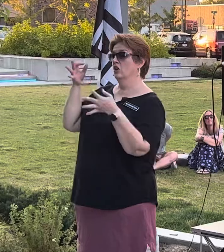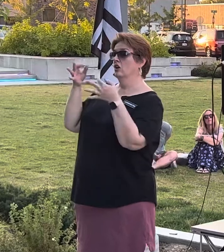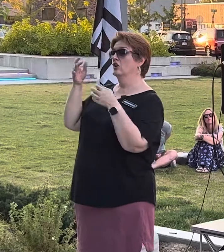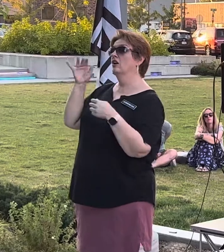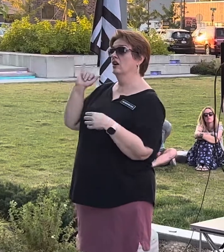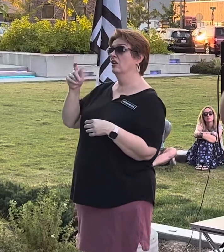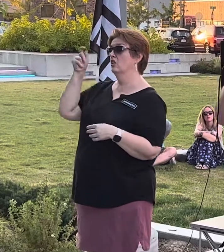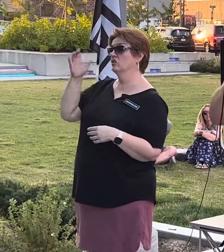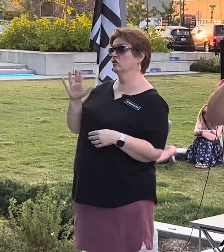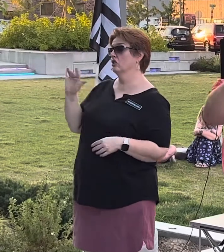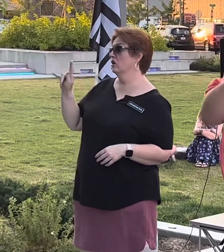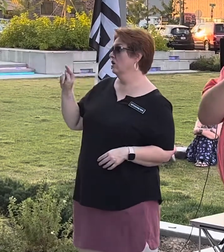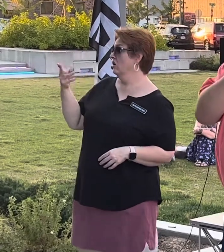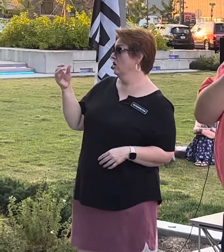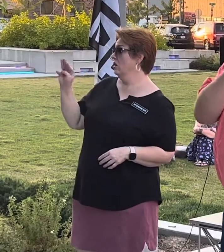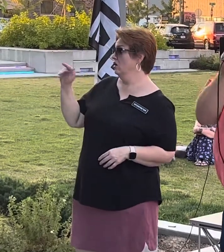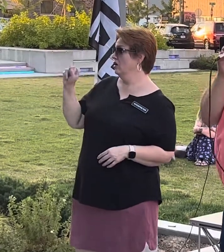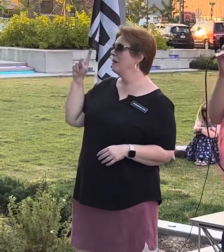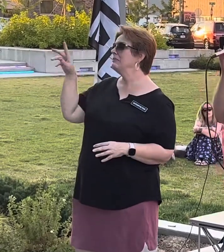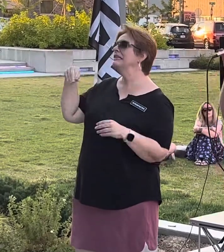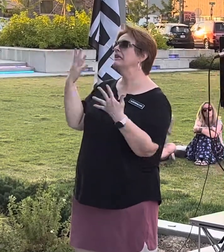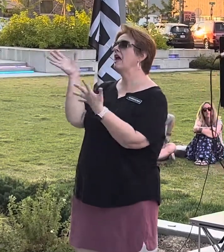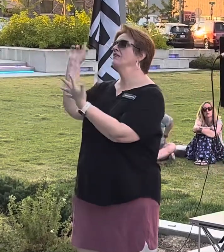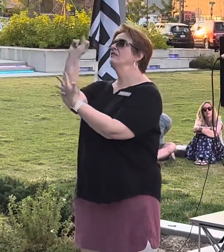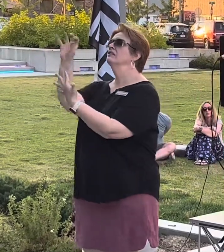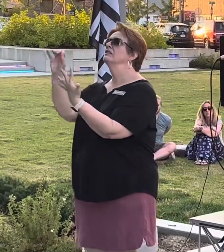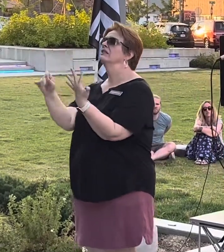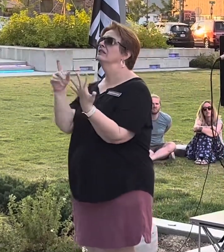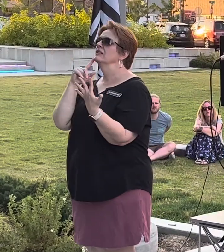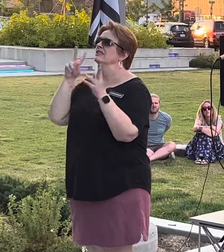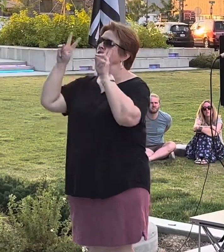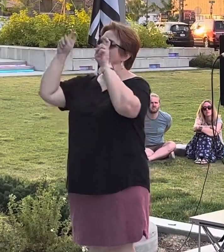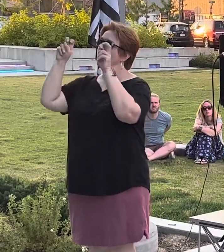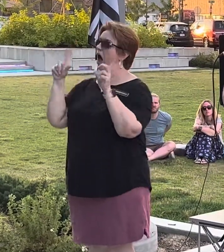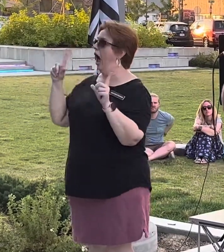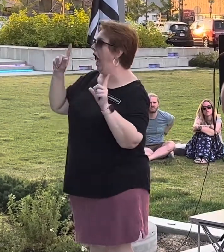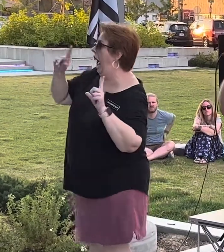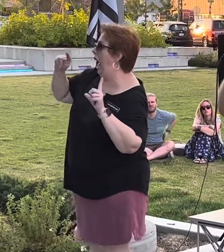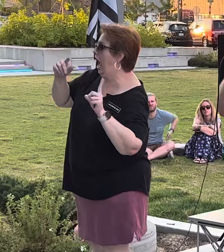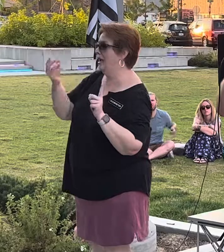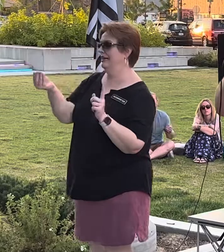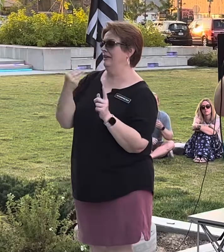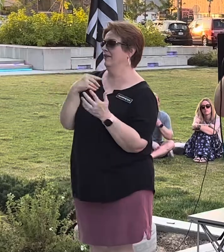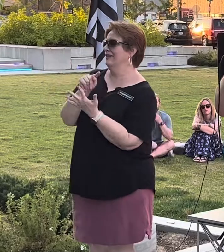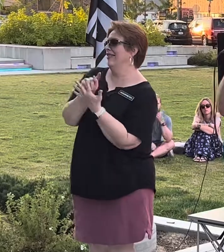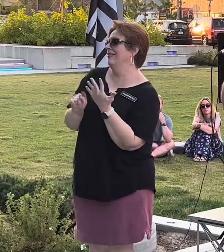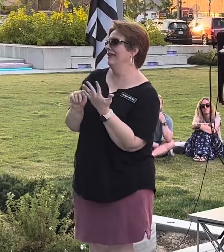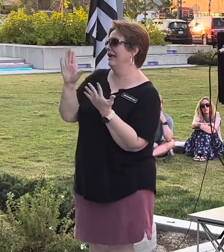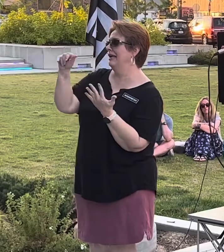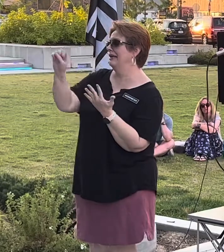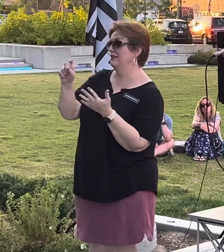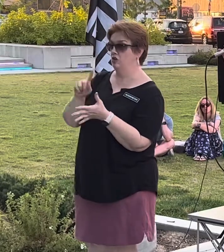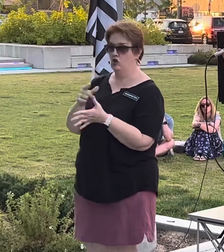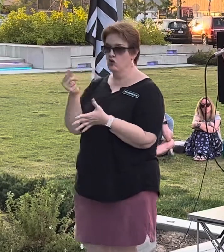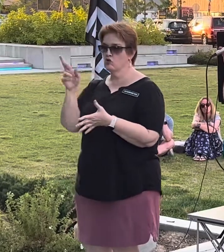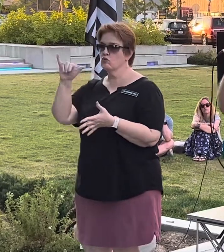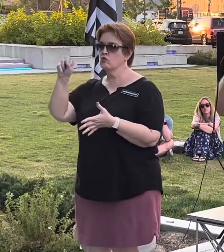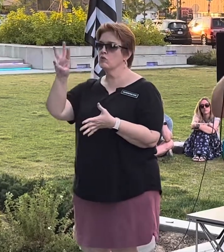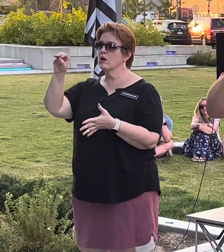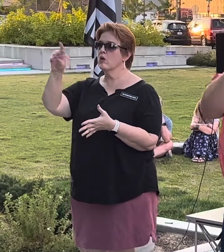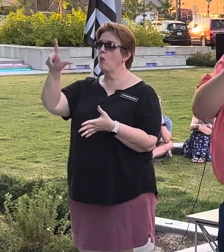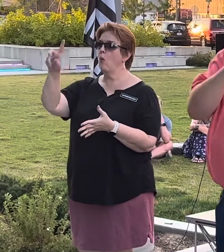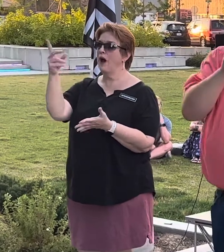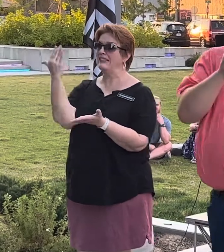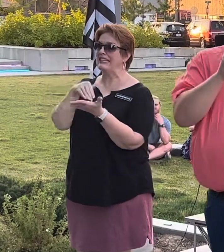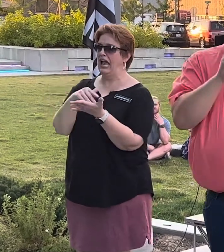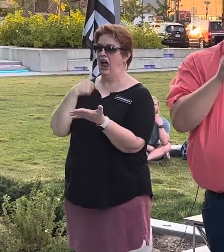menu of saying, hey, bring us these cases. Bring us the Griswold case, and we'll take